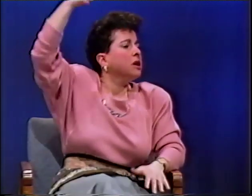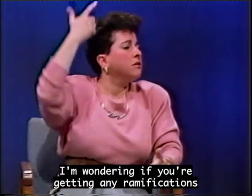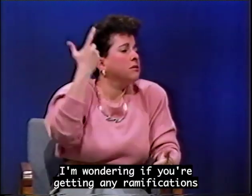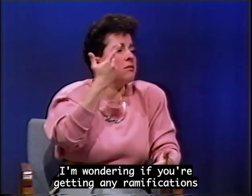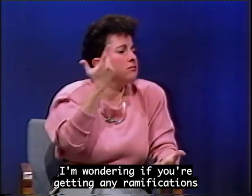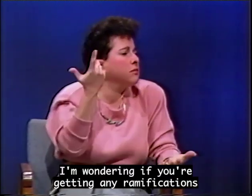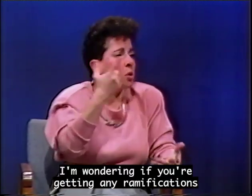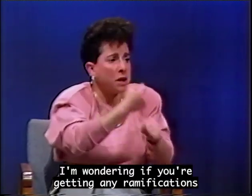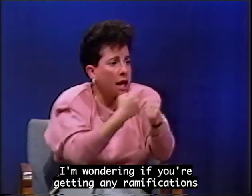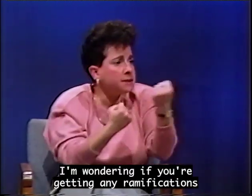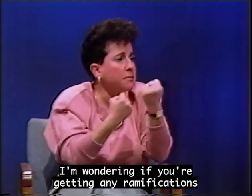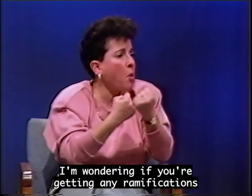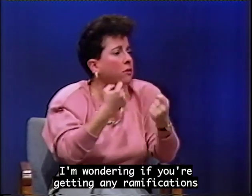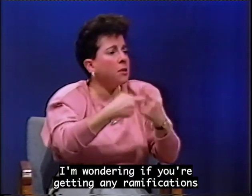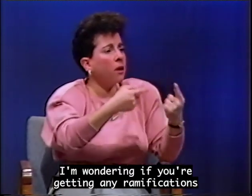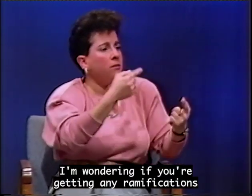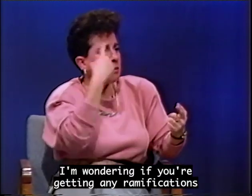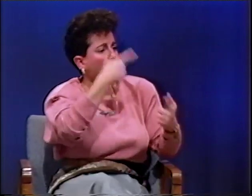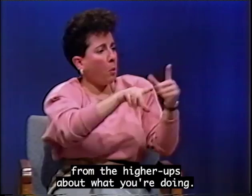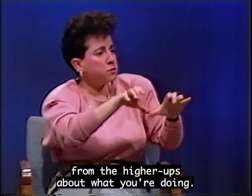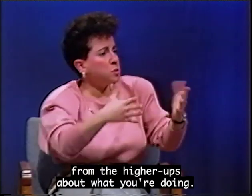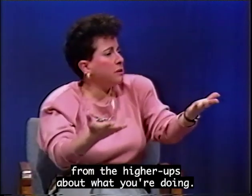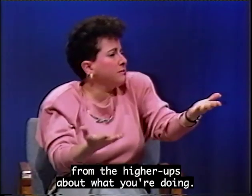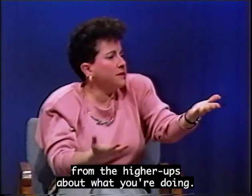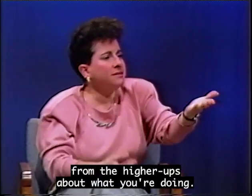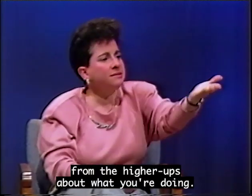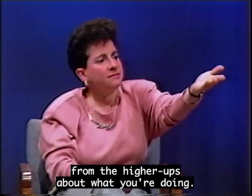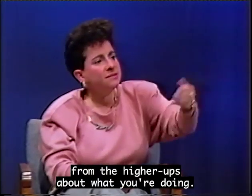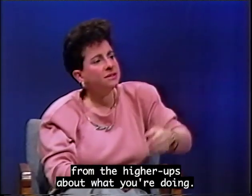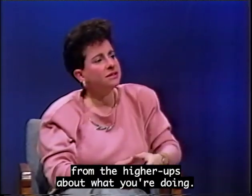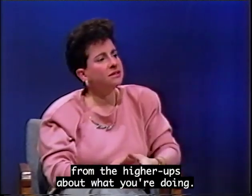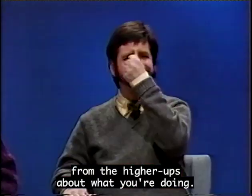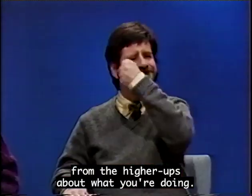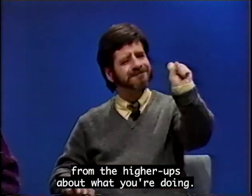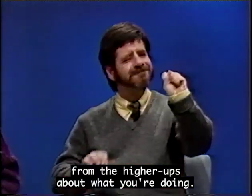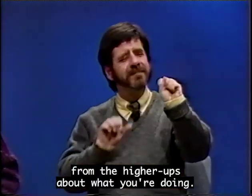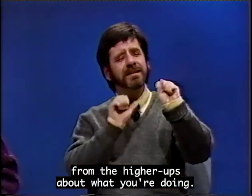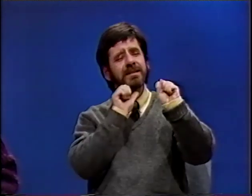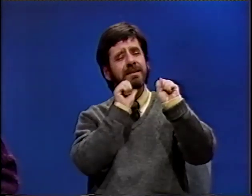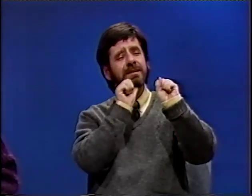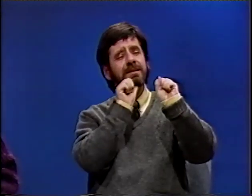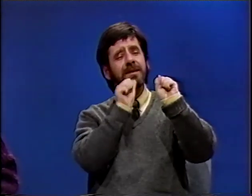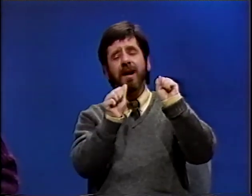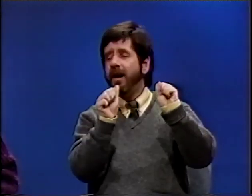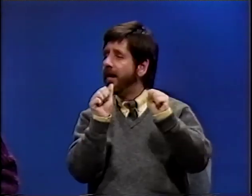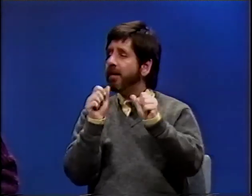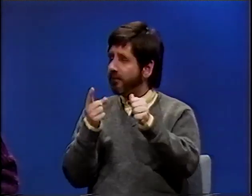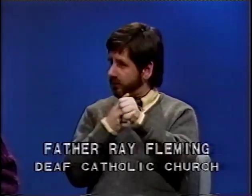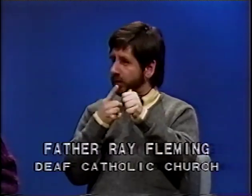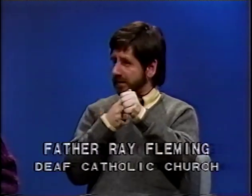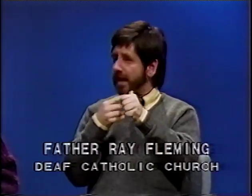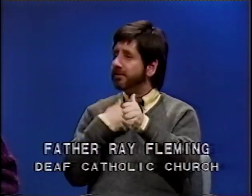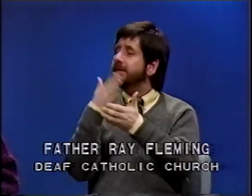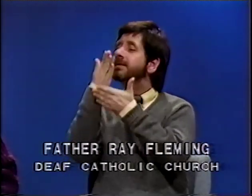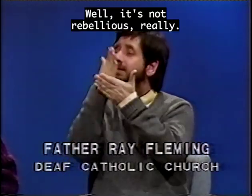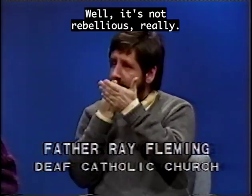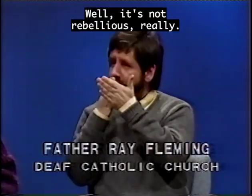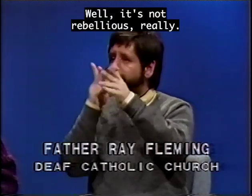I'm wondering if you're getting any ramifications from the higher-ups about what you're doing. Well, it's